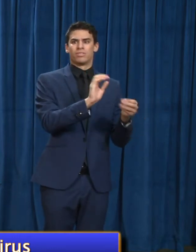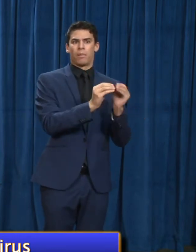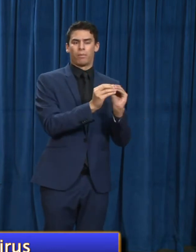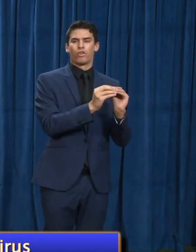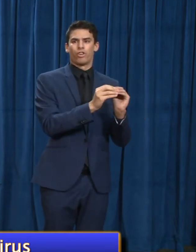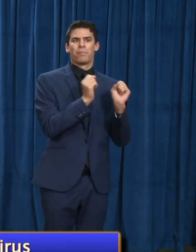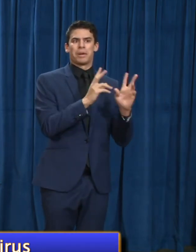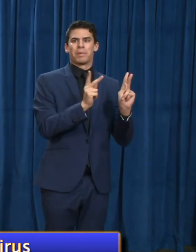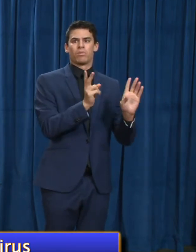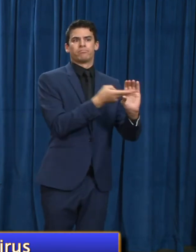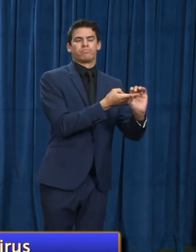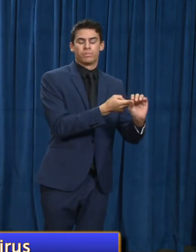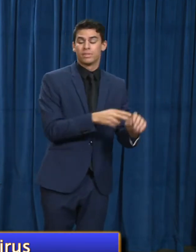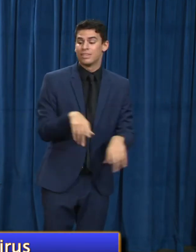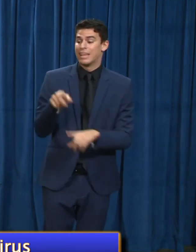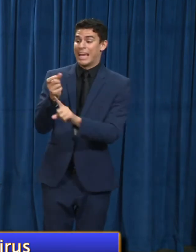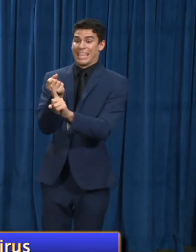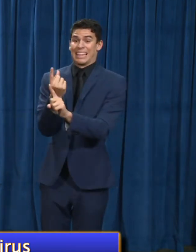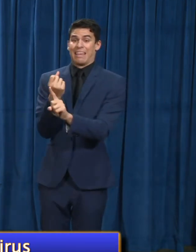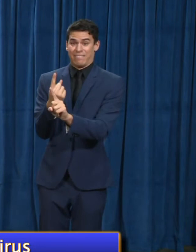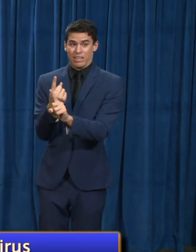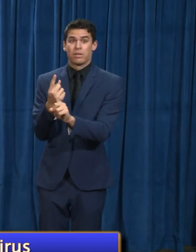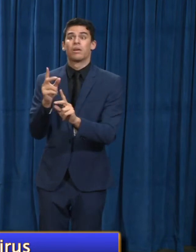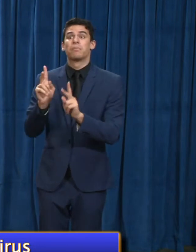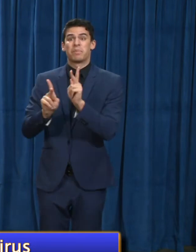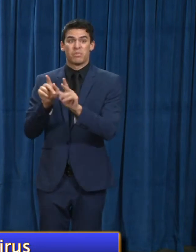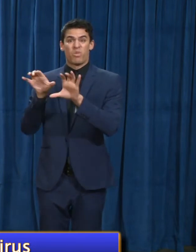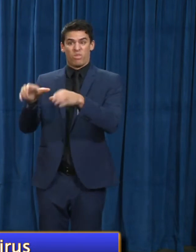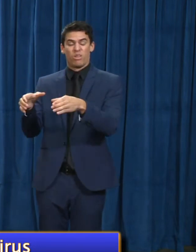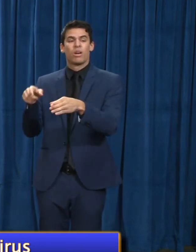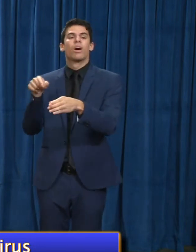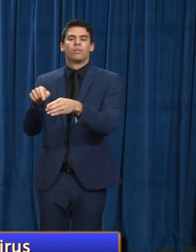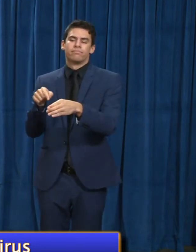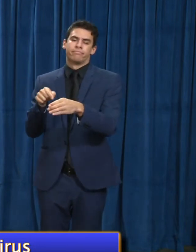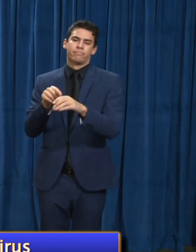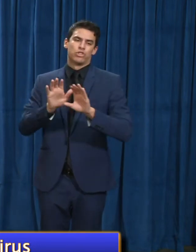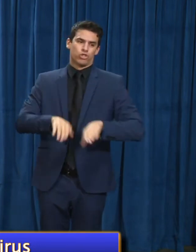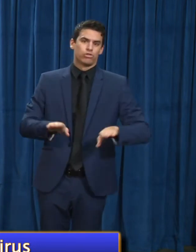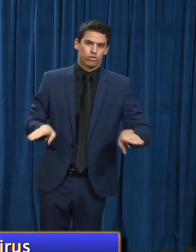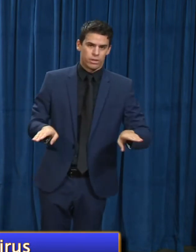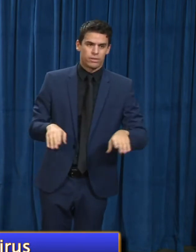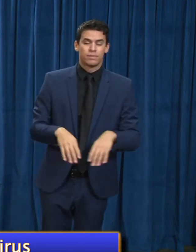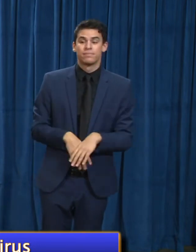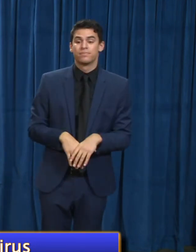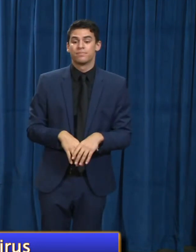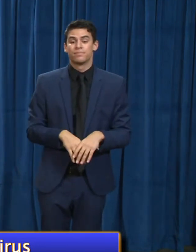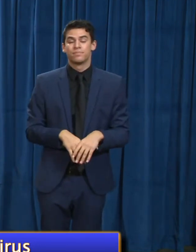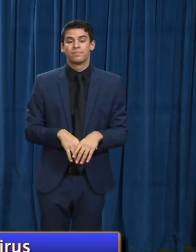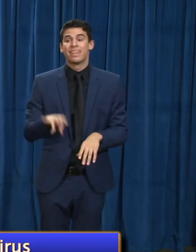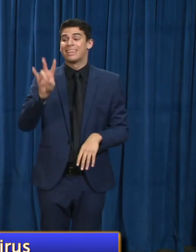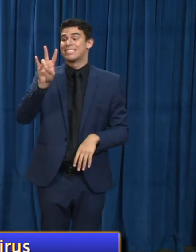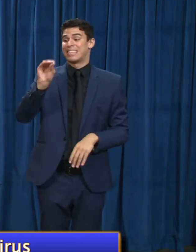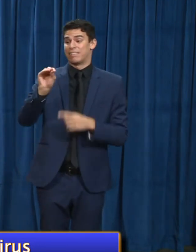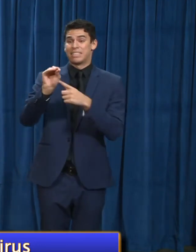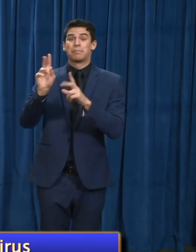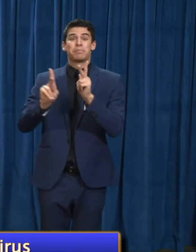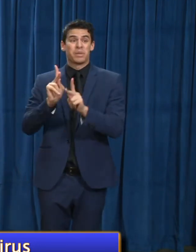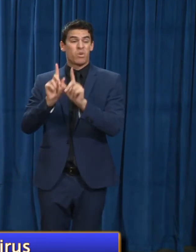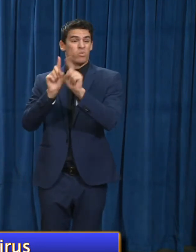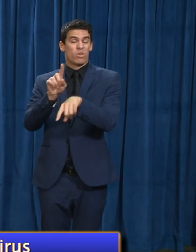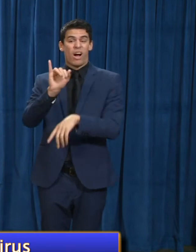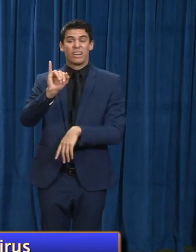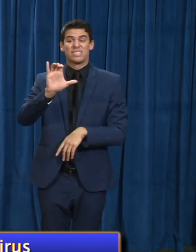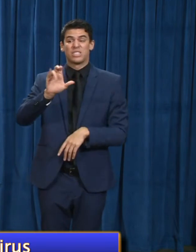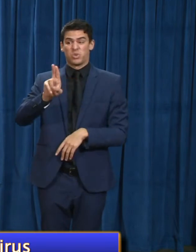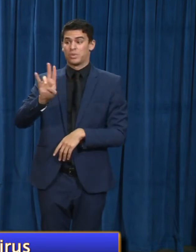11 of those cases were pediatric hospitalizations. 17 individuals were in ICU. 3 of